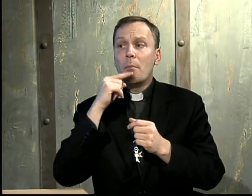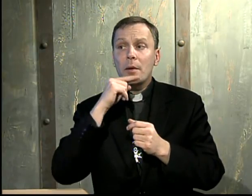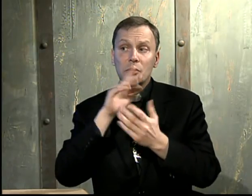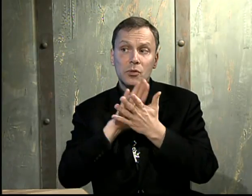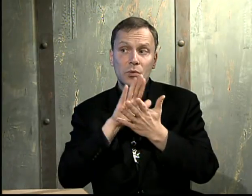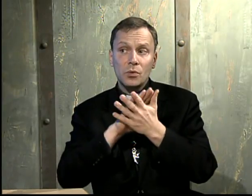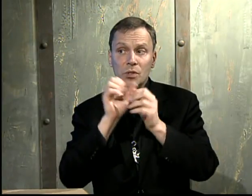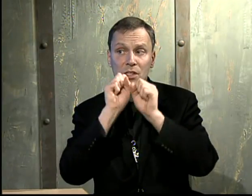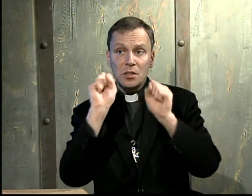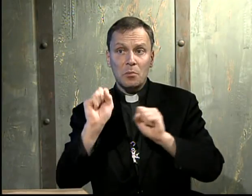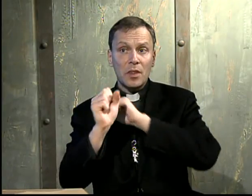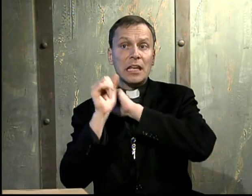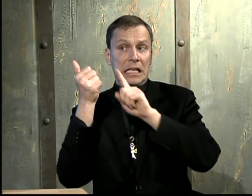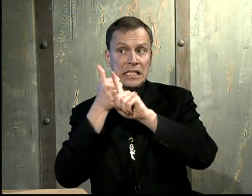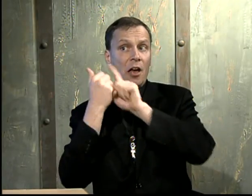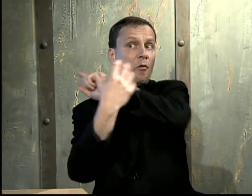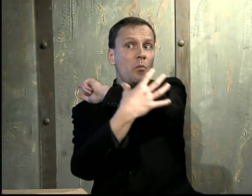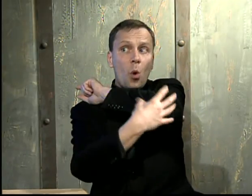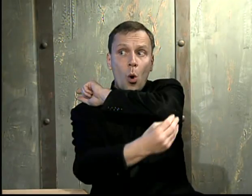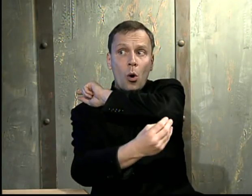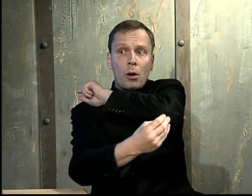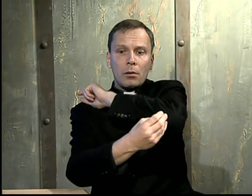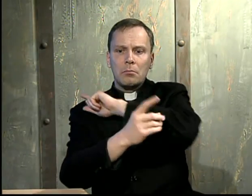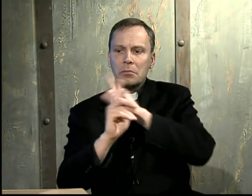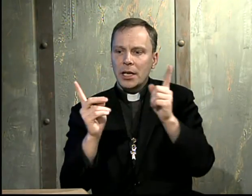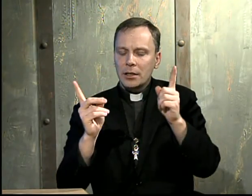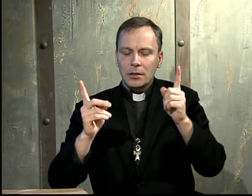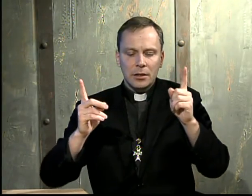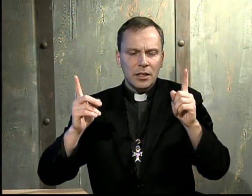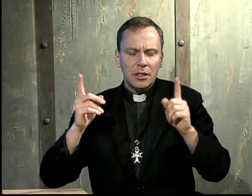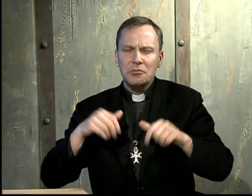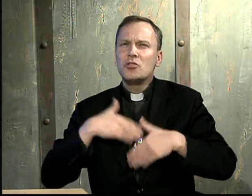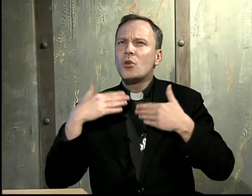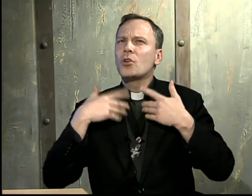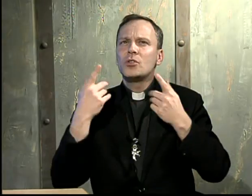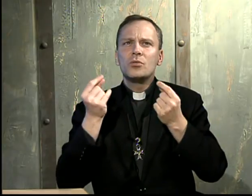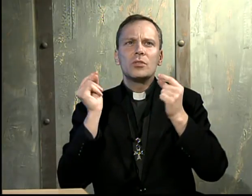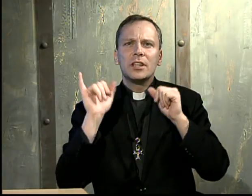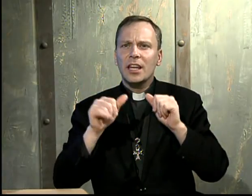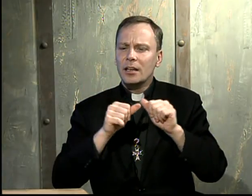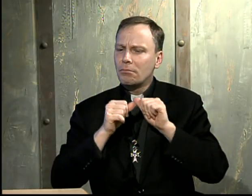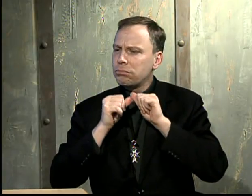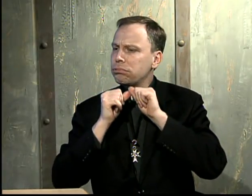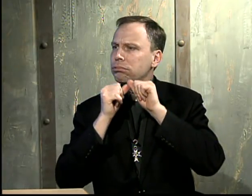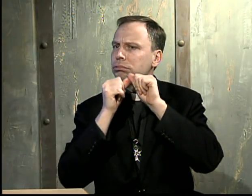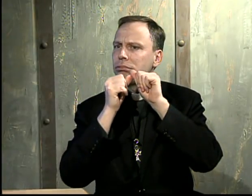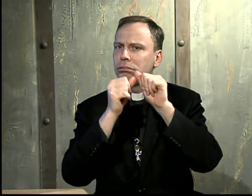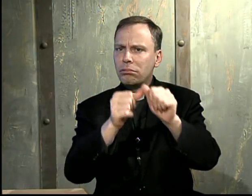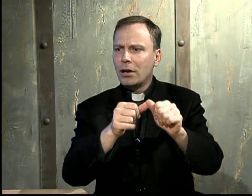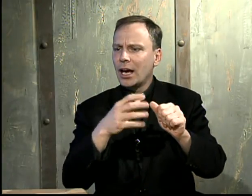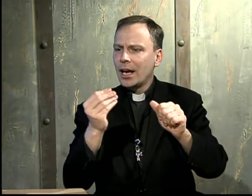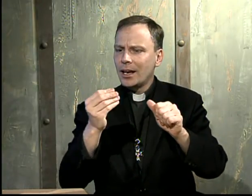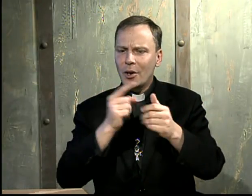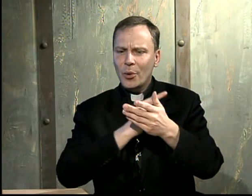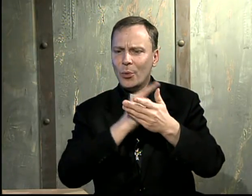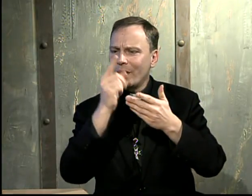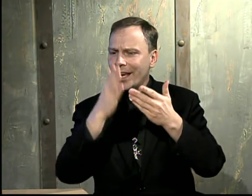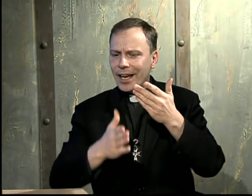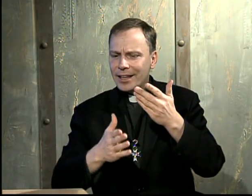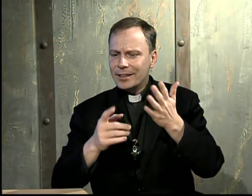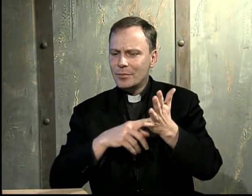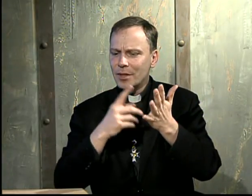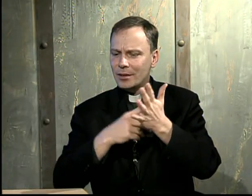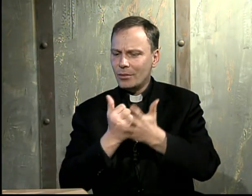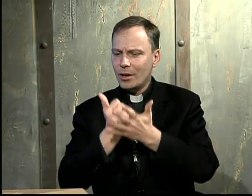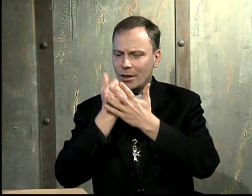he was clearly did not become rich. And the school system from this work and the school system that he worked in was a